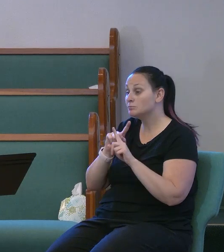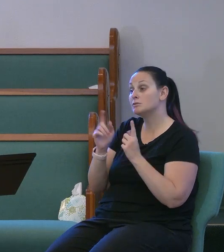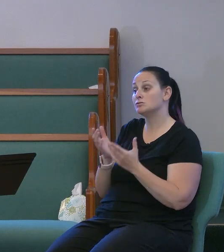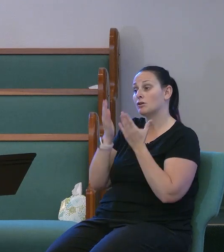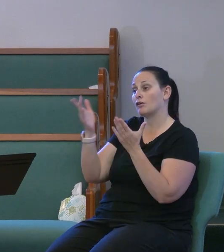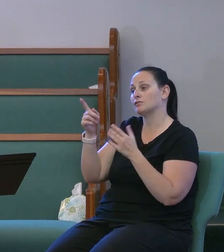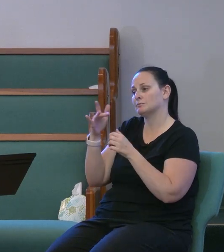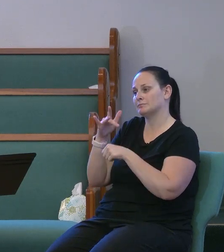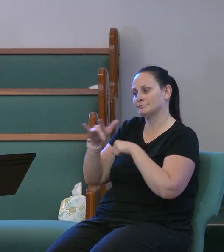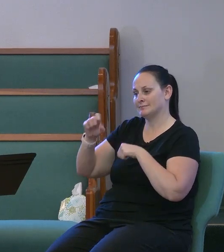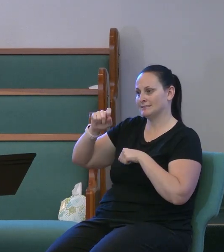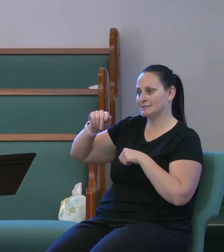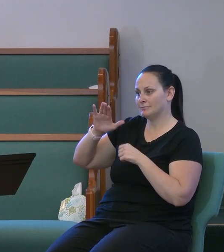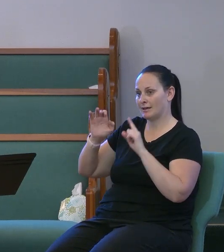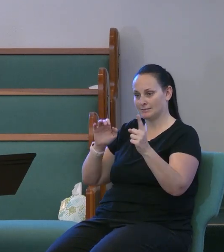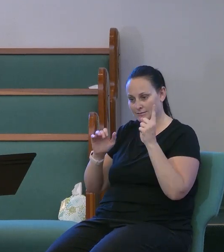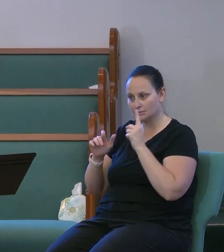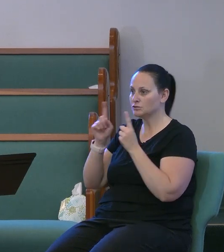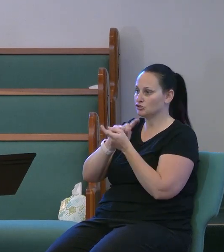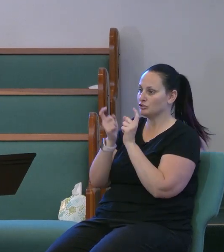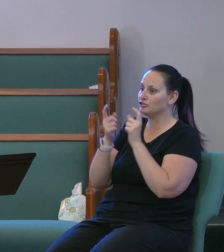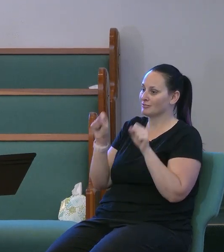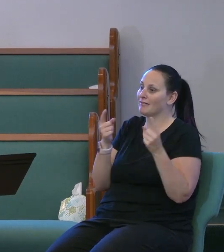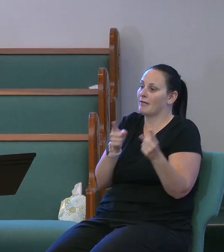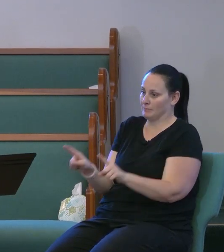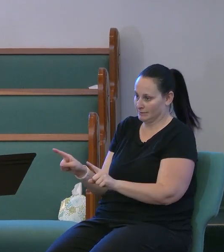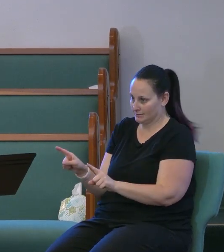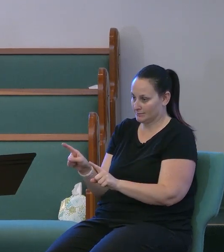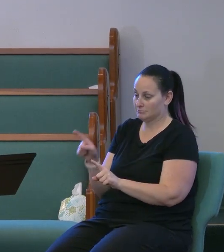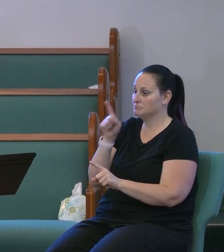them space where change can take place.